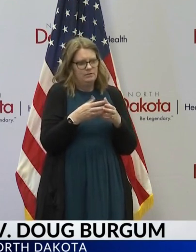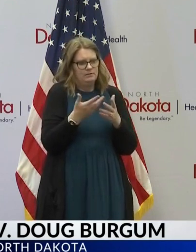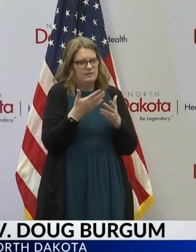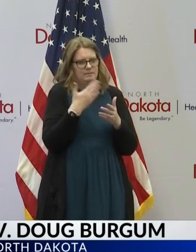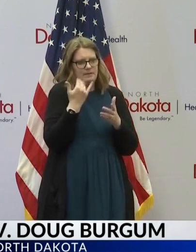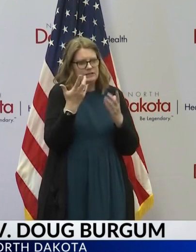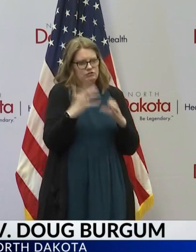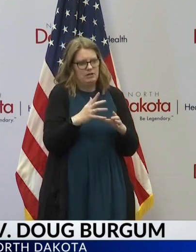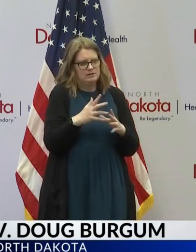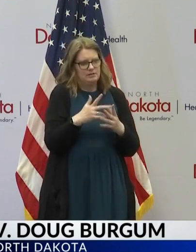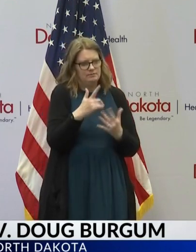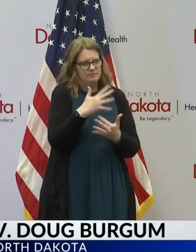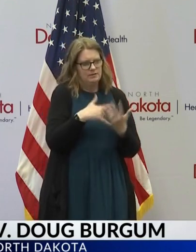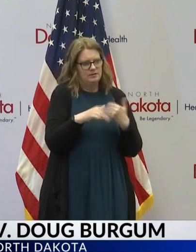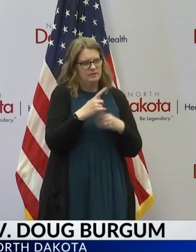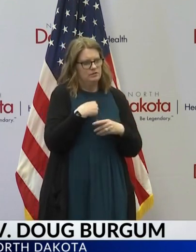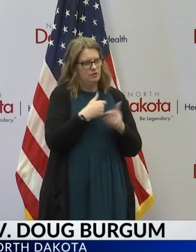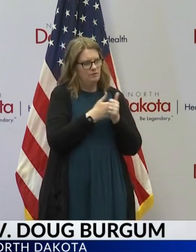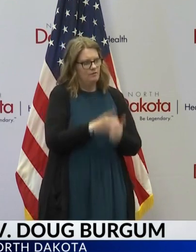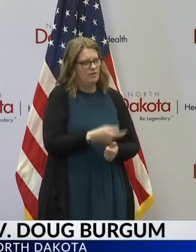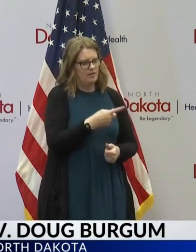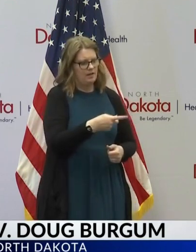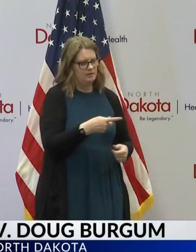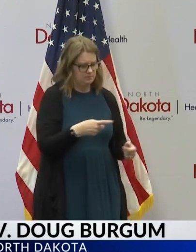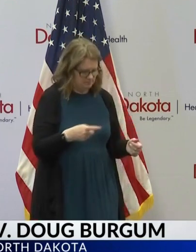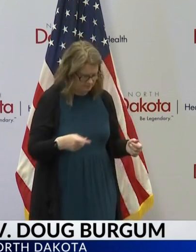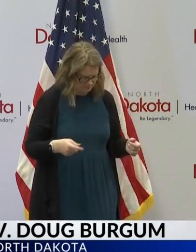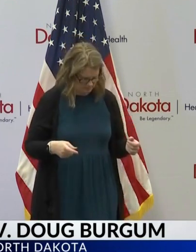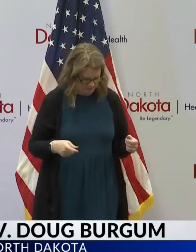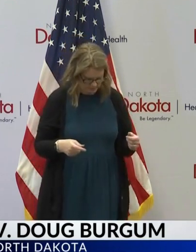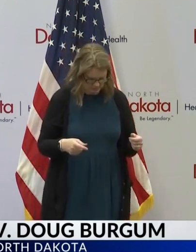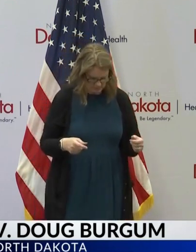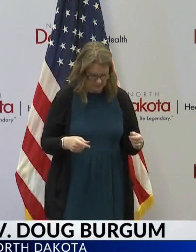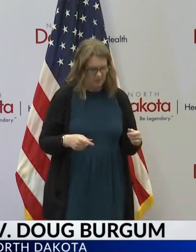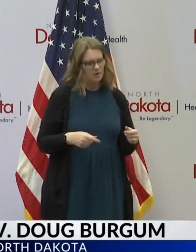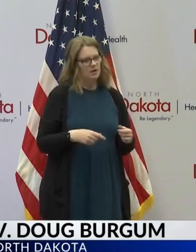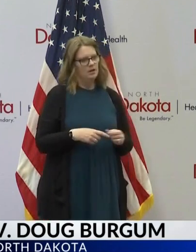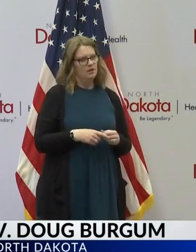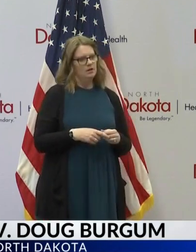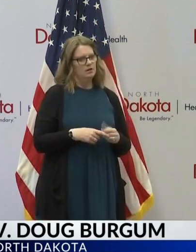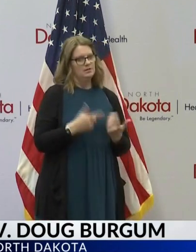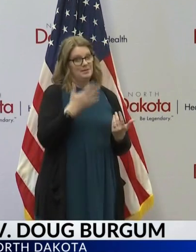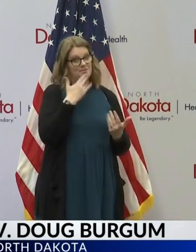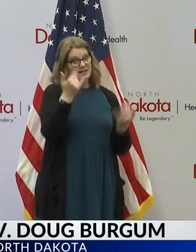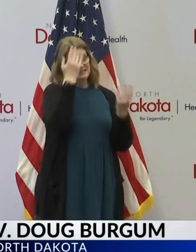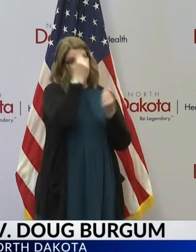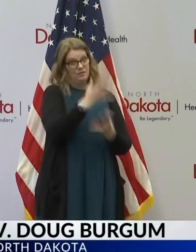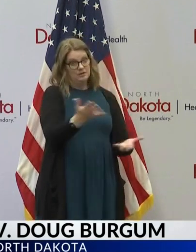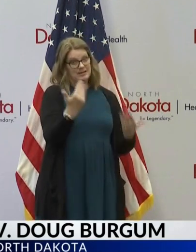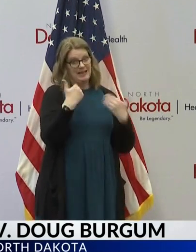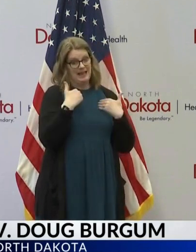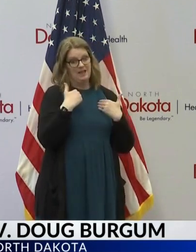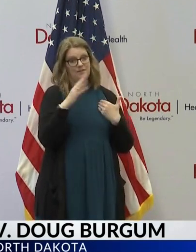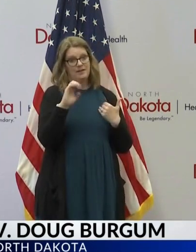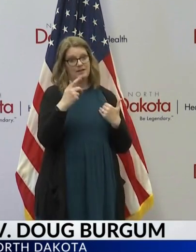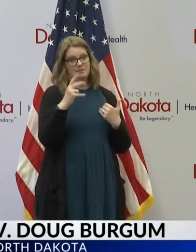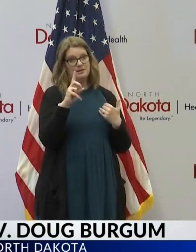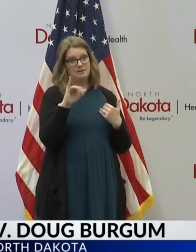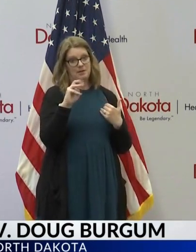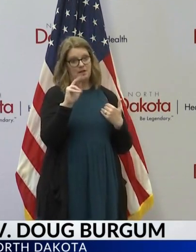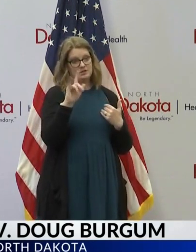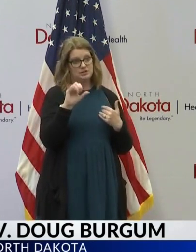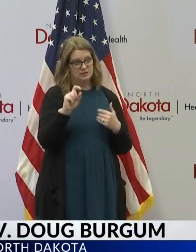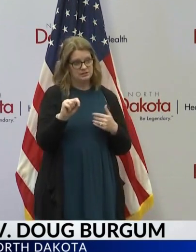of getting that. Do you subscribe to that? Well, that's when all of the best data we have, and the epidemiologists, when we do